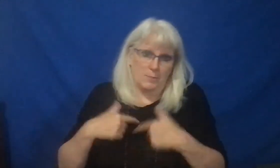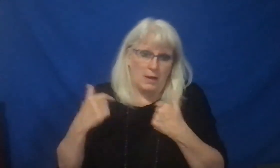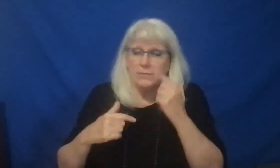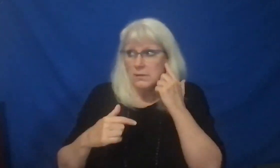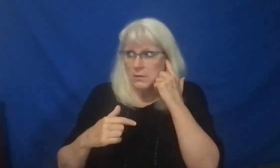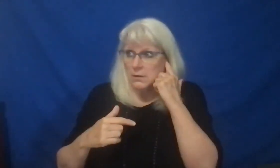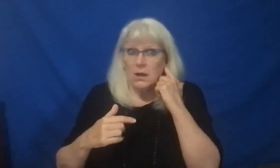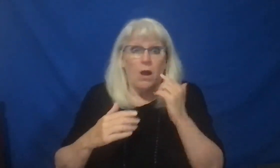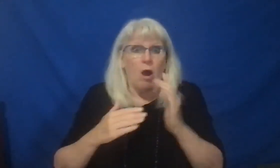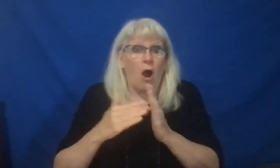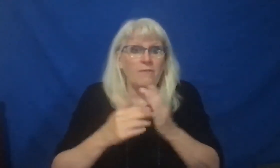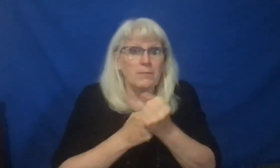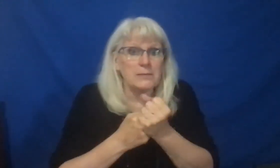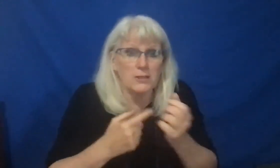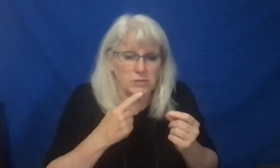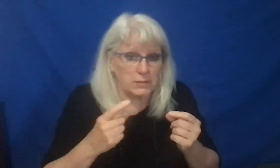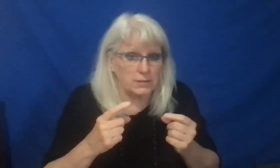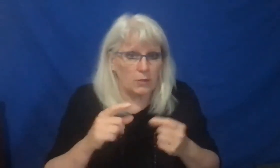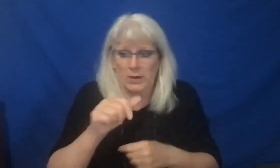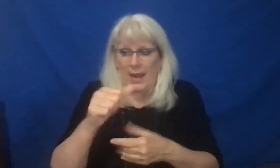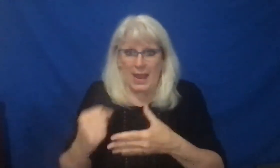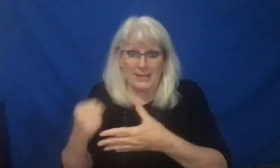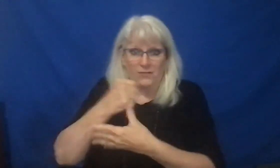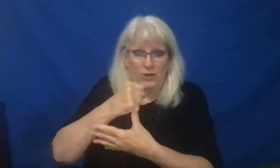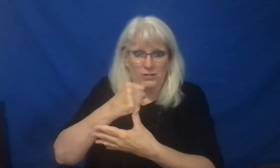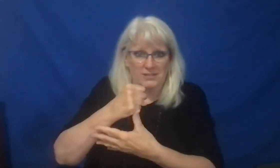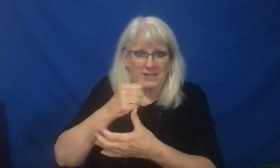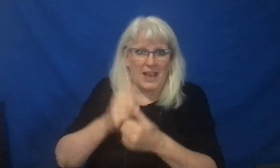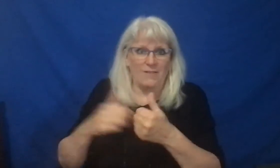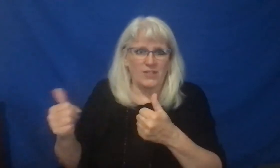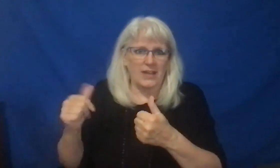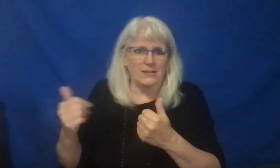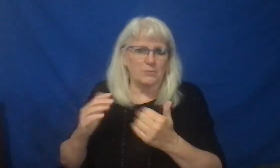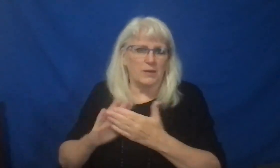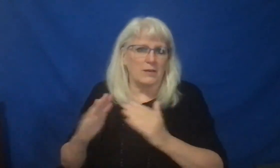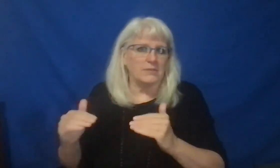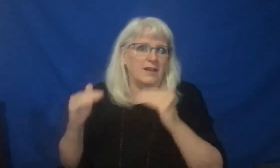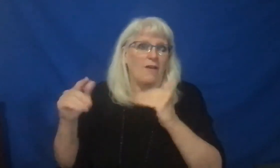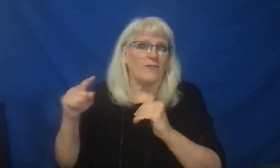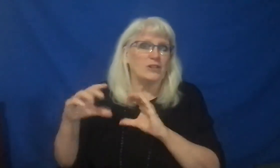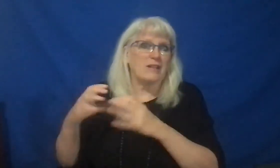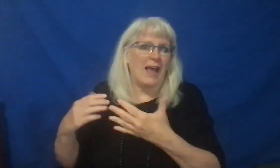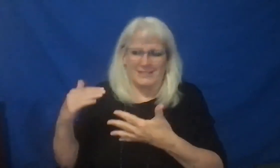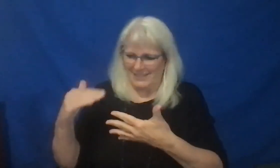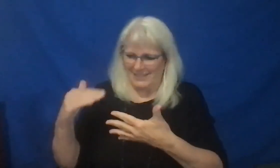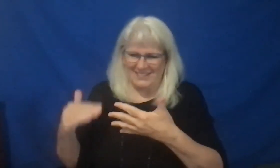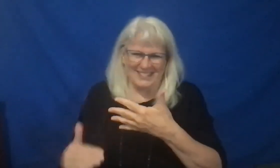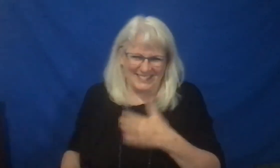put AA first, everything else becomes first class. And I often get this question about, well,